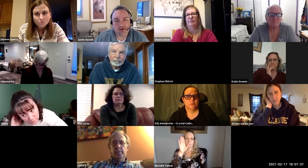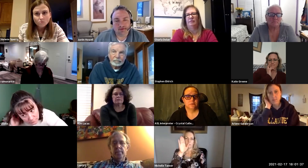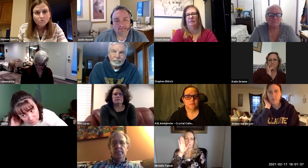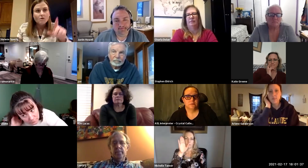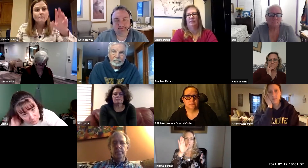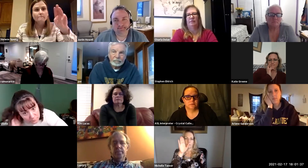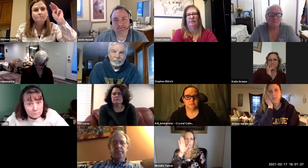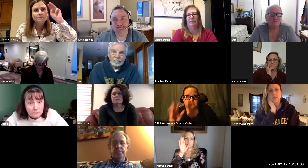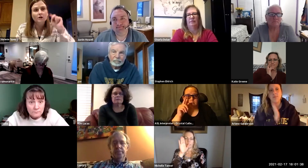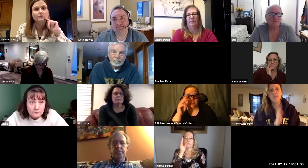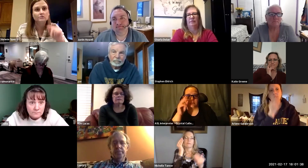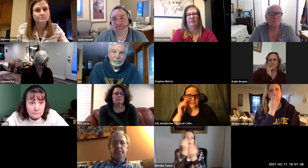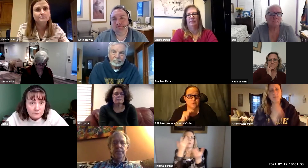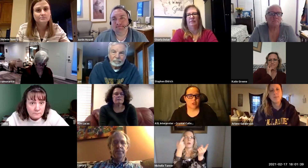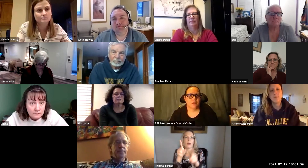Michelle?